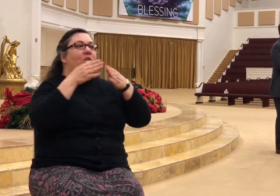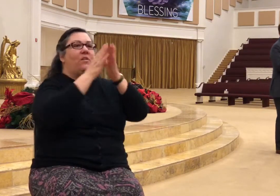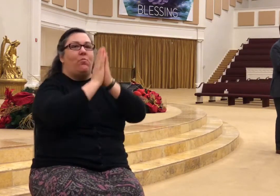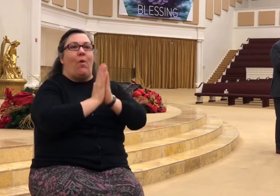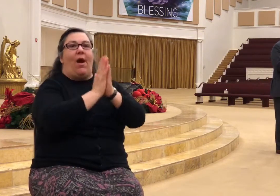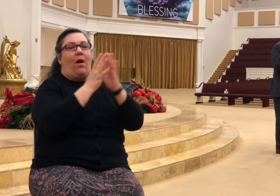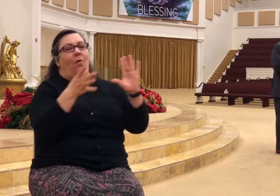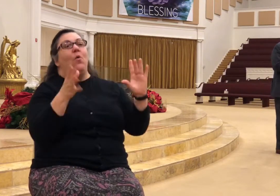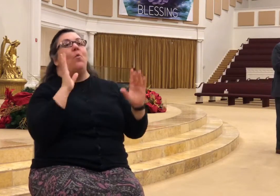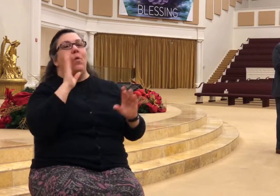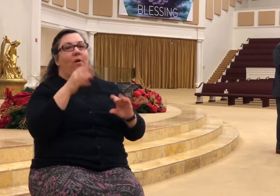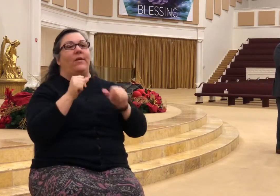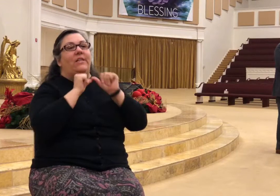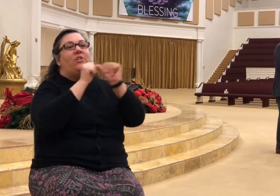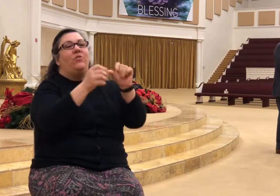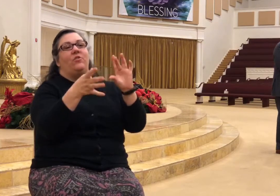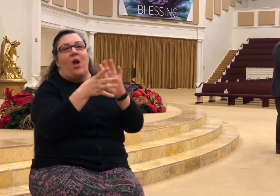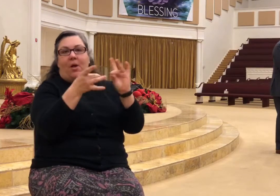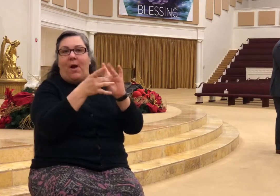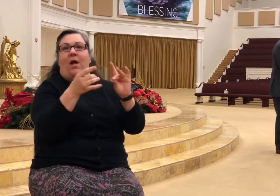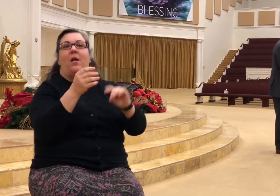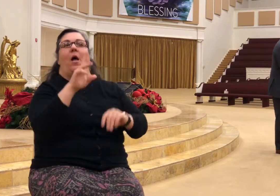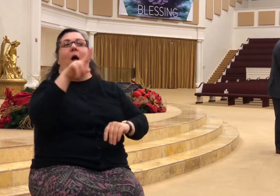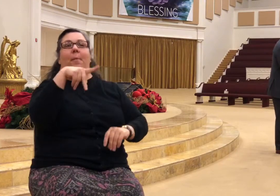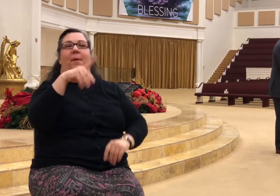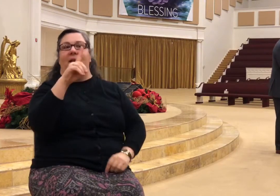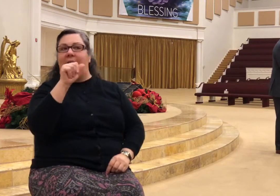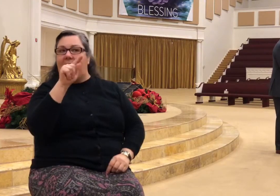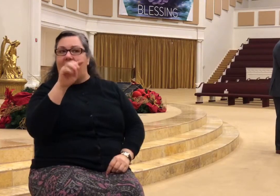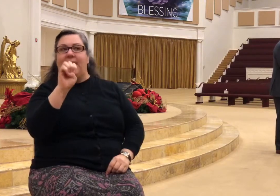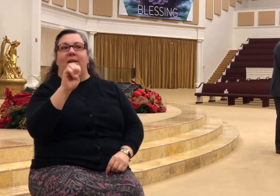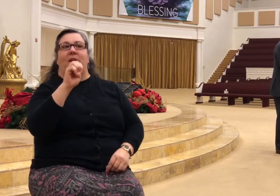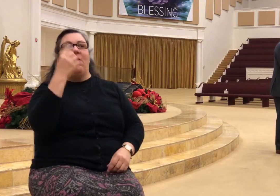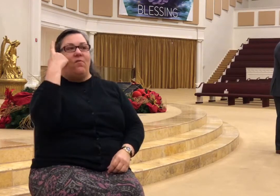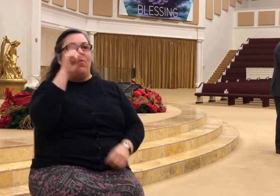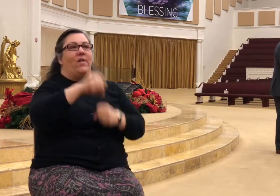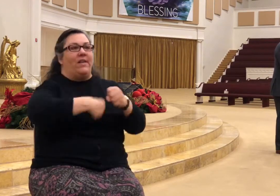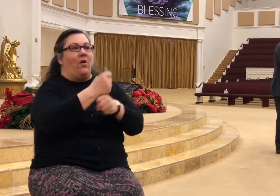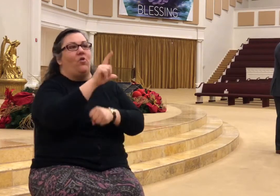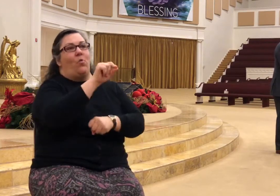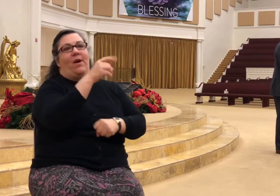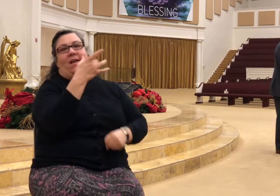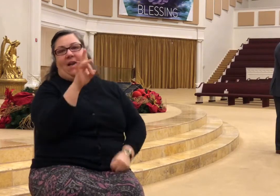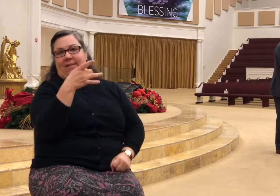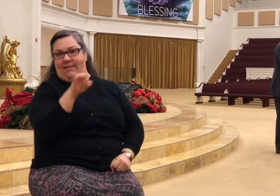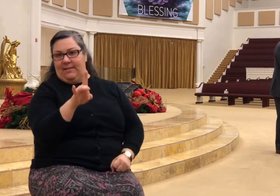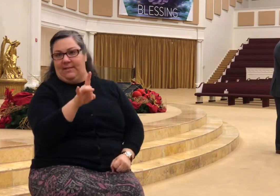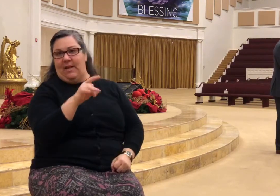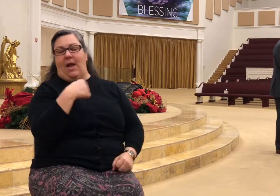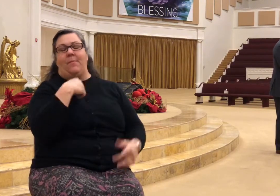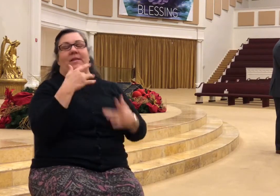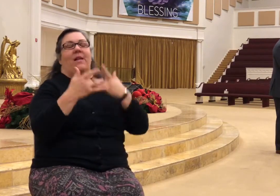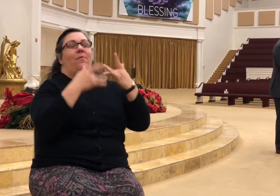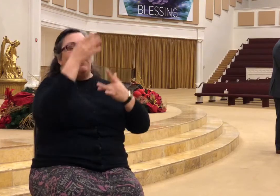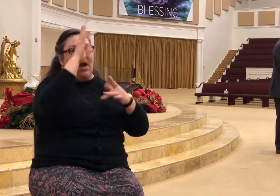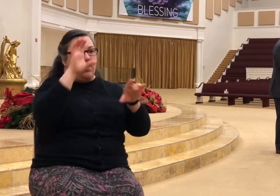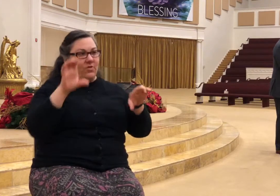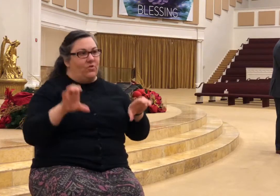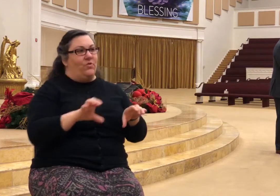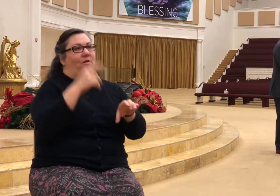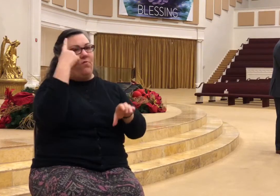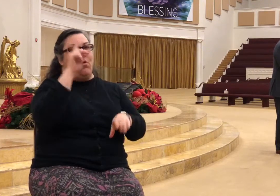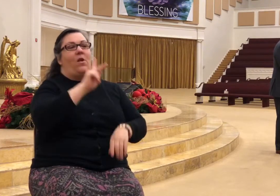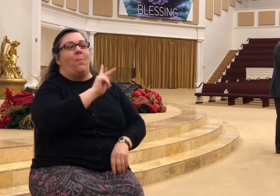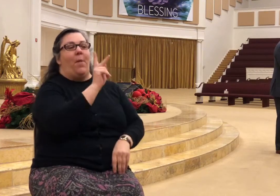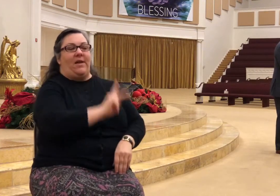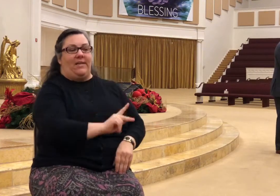talking about and giving you updates in 2018. So I'm really, really excited about what God is doing with the Platanilla family. So stay tuned